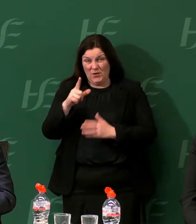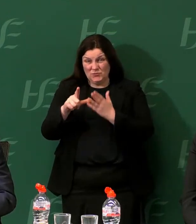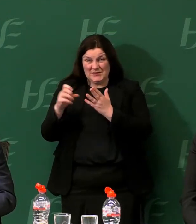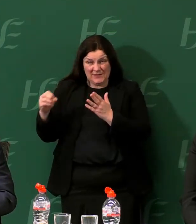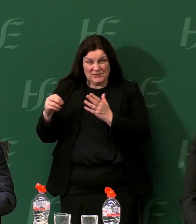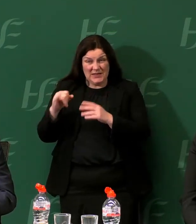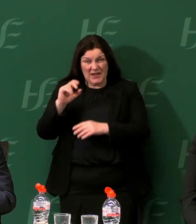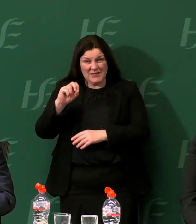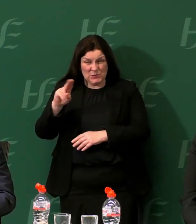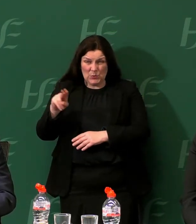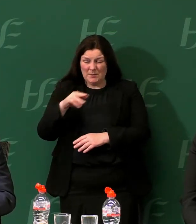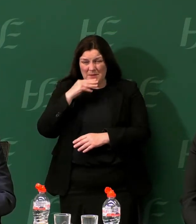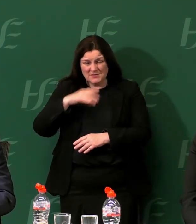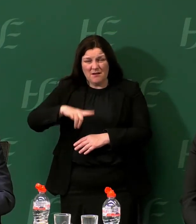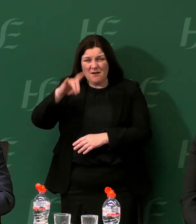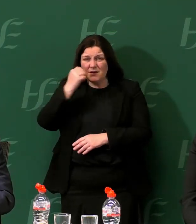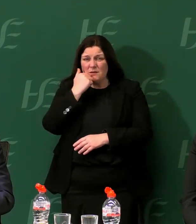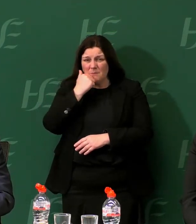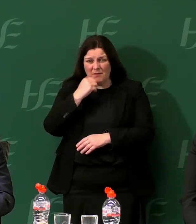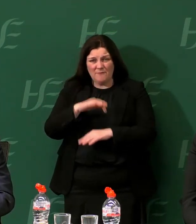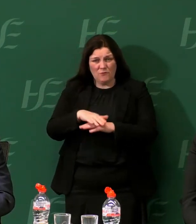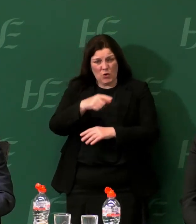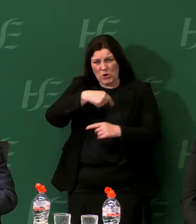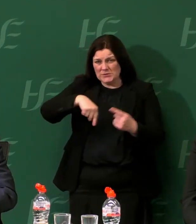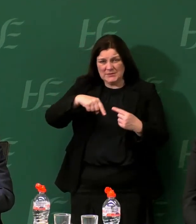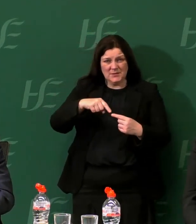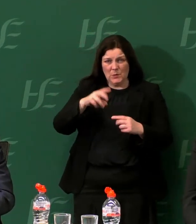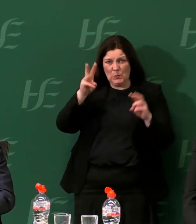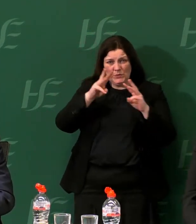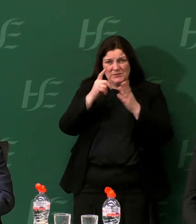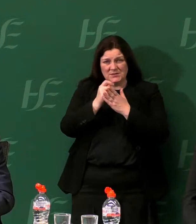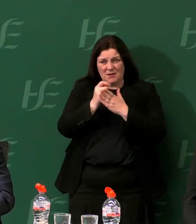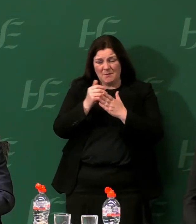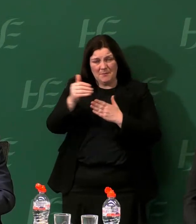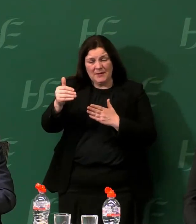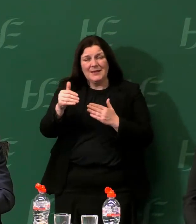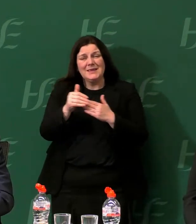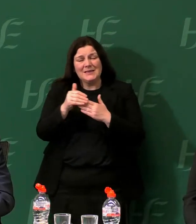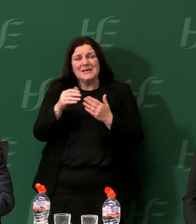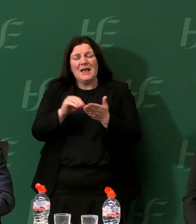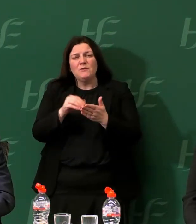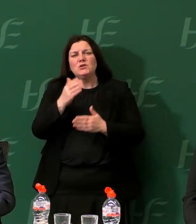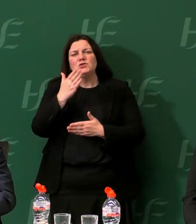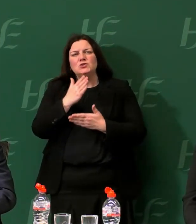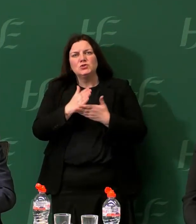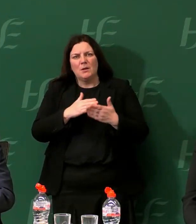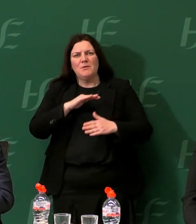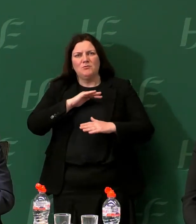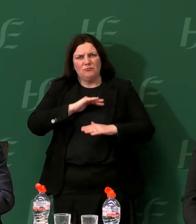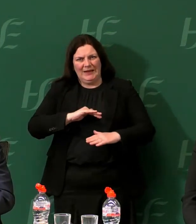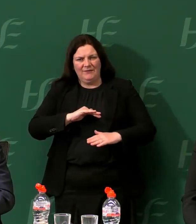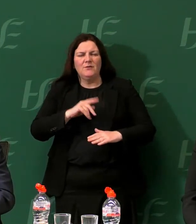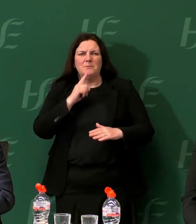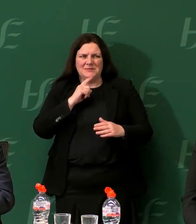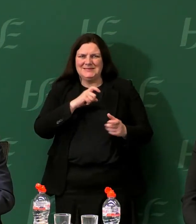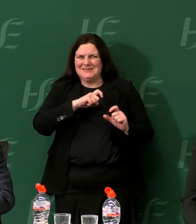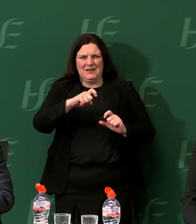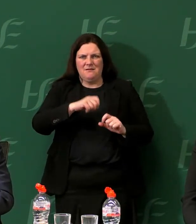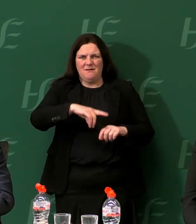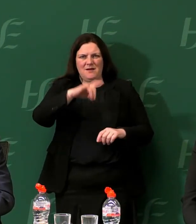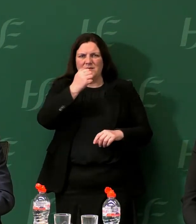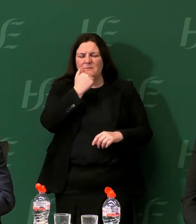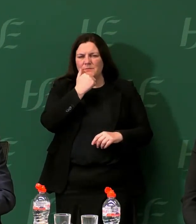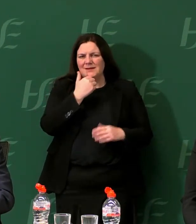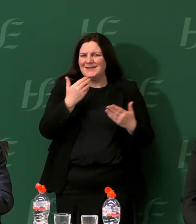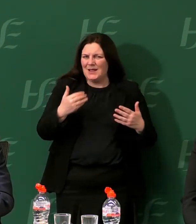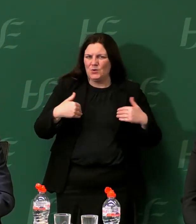That's an extremely high level alone for us going into a winter period. So there has been some relief, but a high level. Specifically, our concerns now are